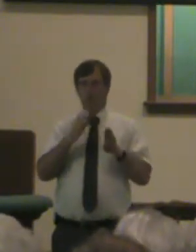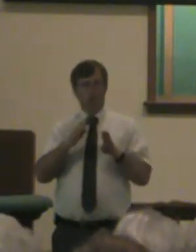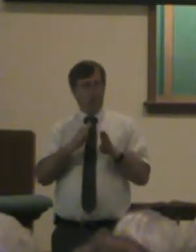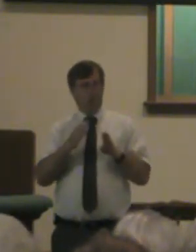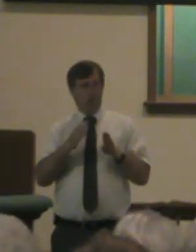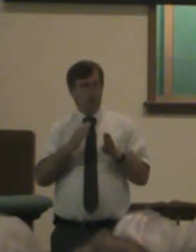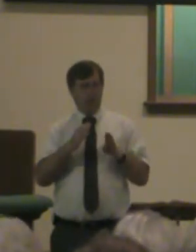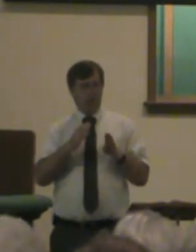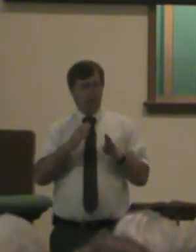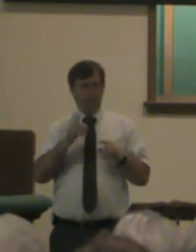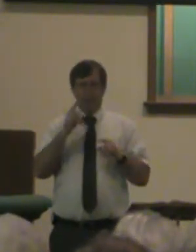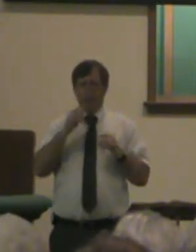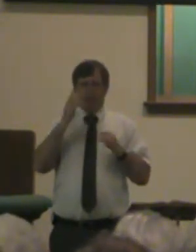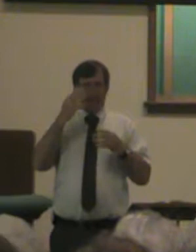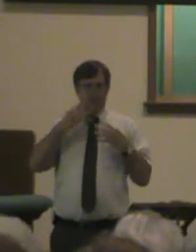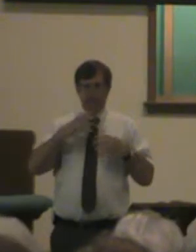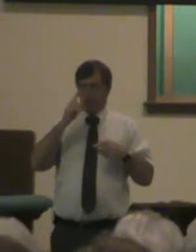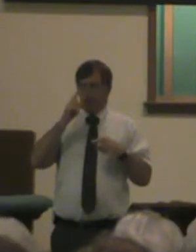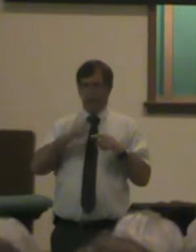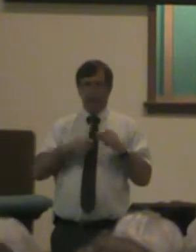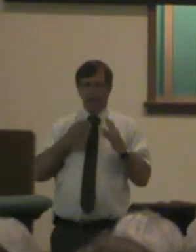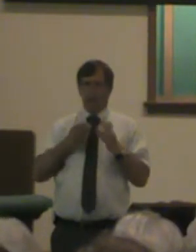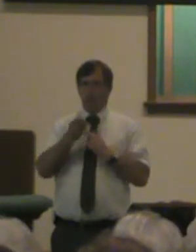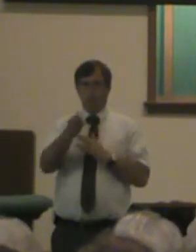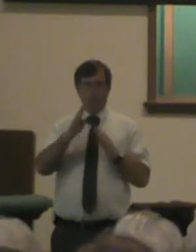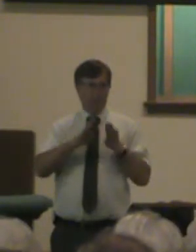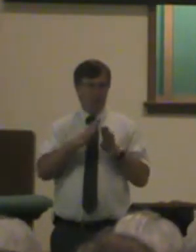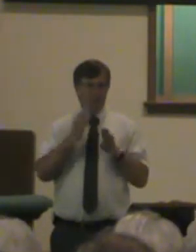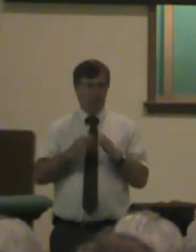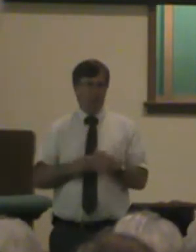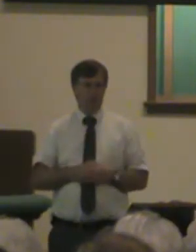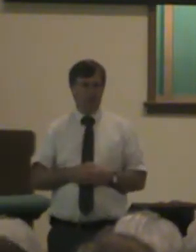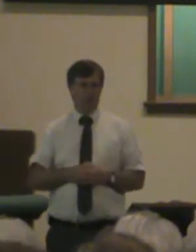no door that tears can't get through.